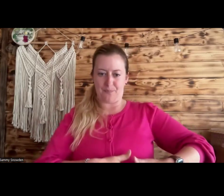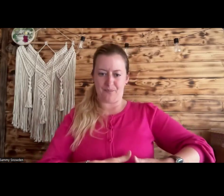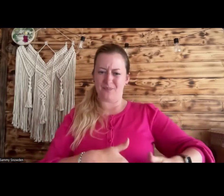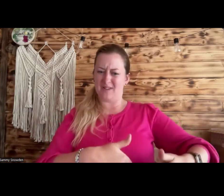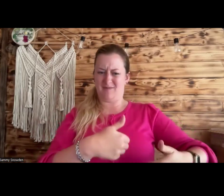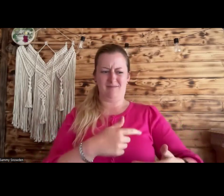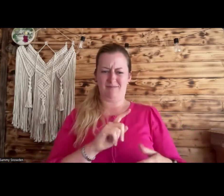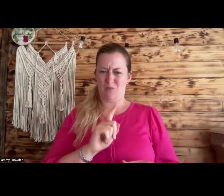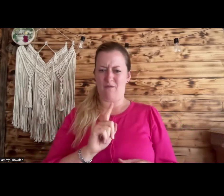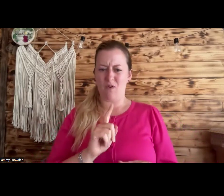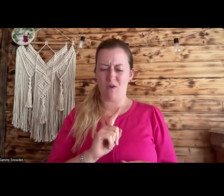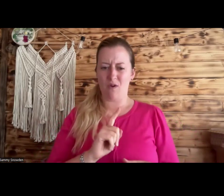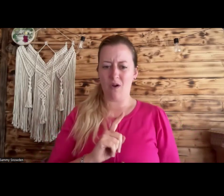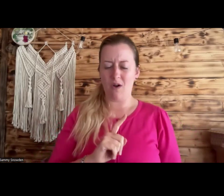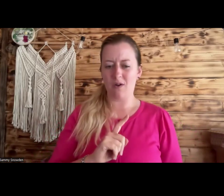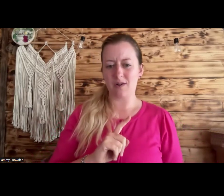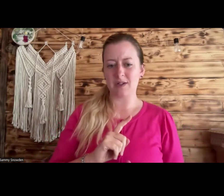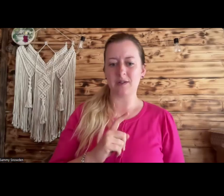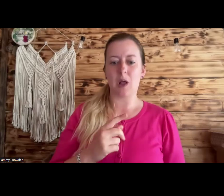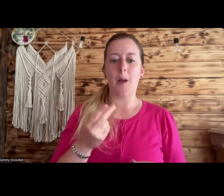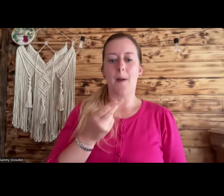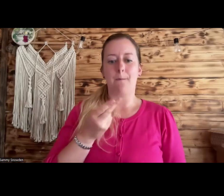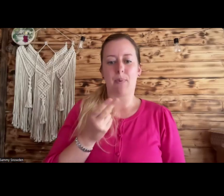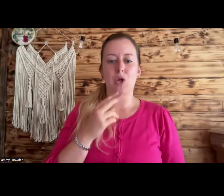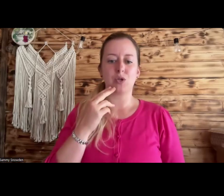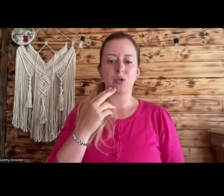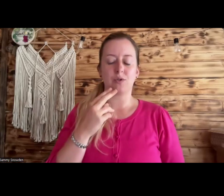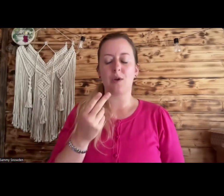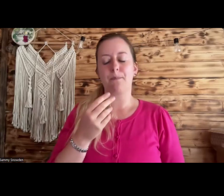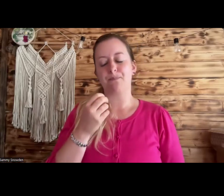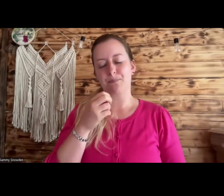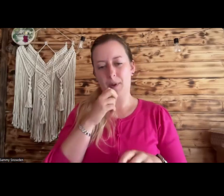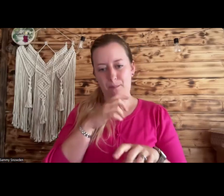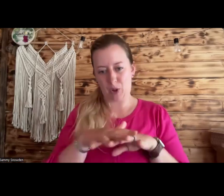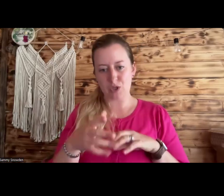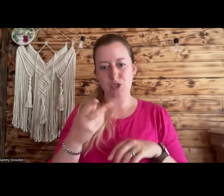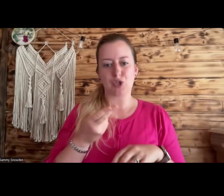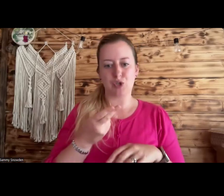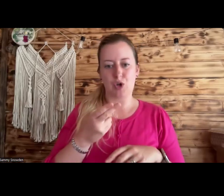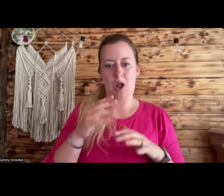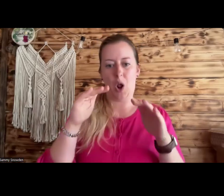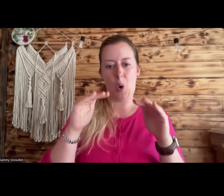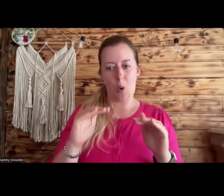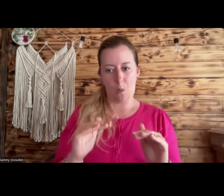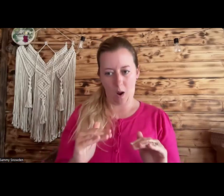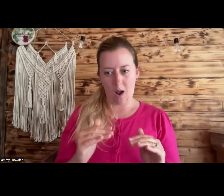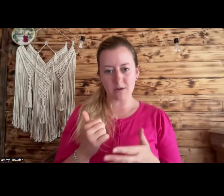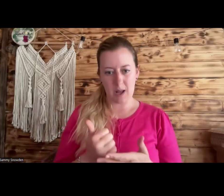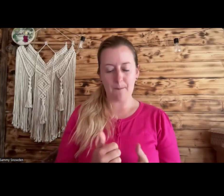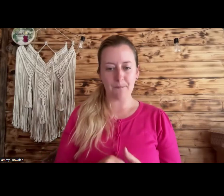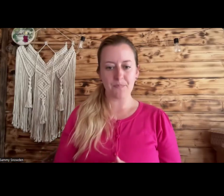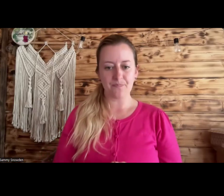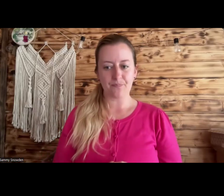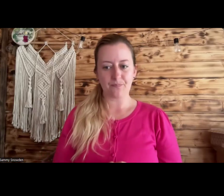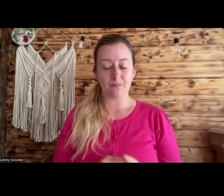oil. And also, if you use it on your wrists, it could help alleviate